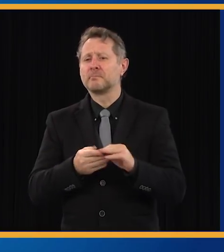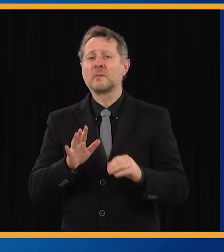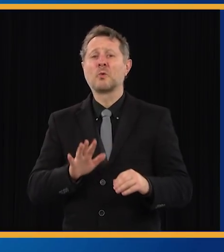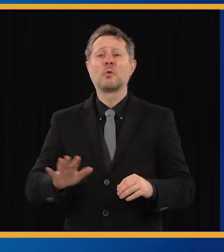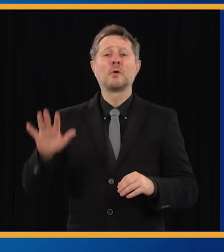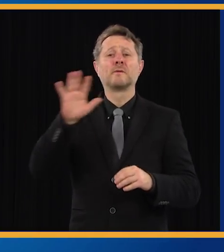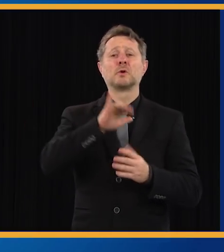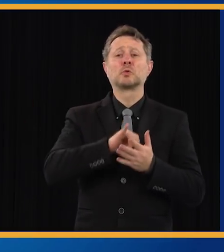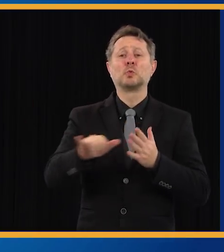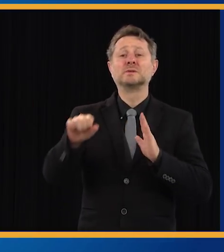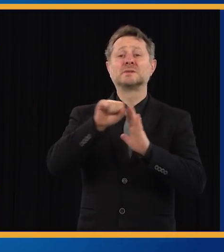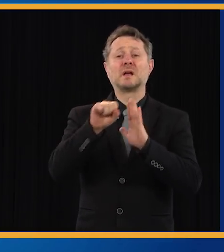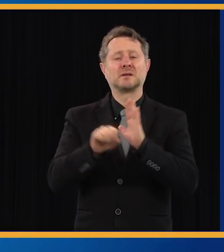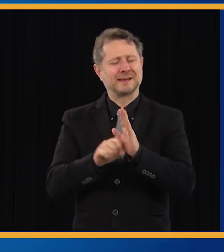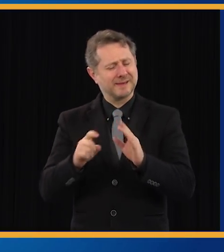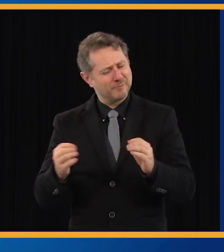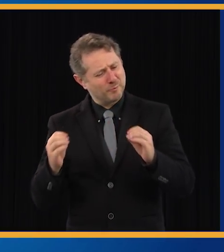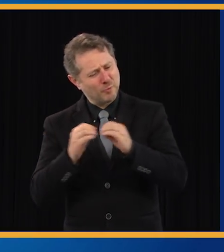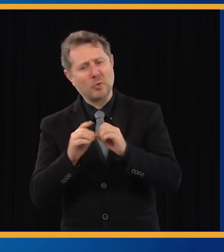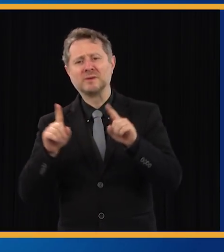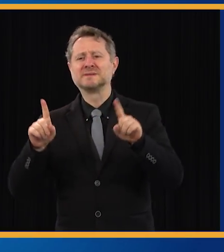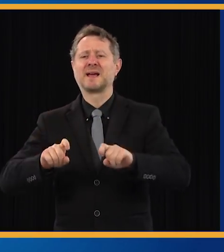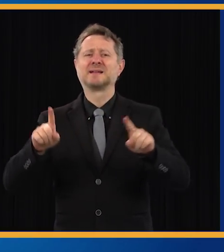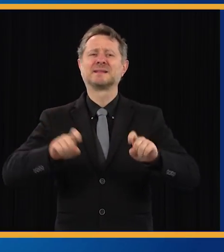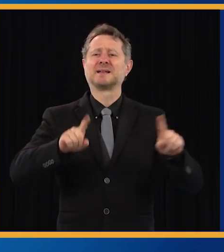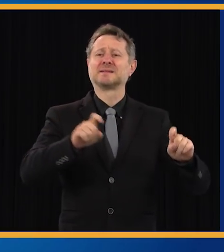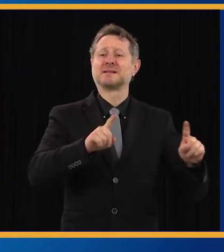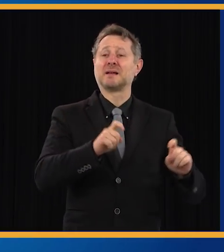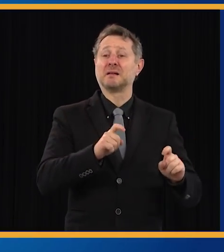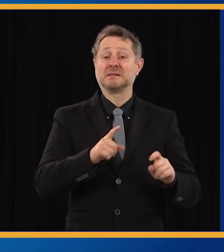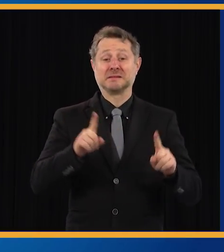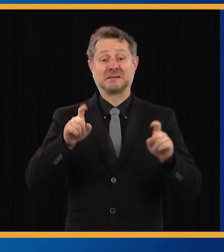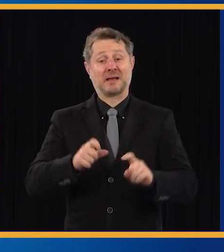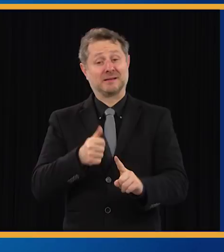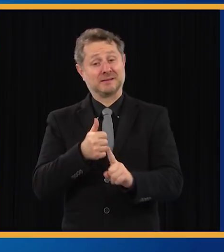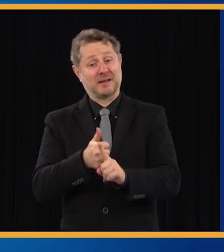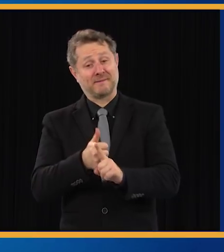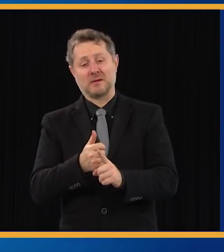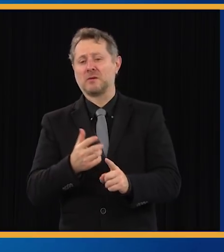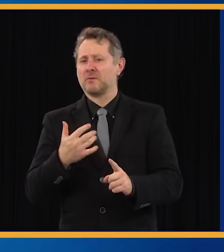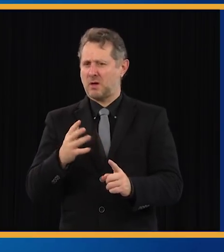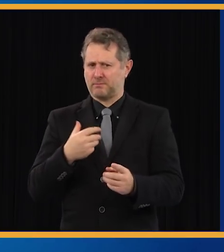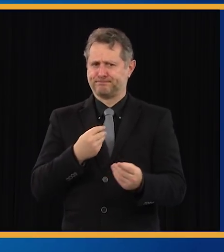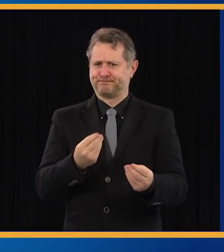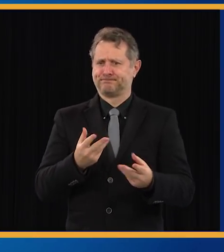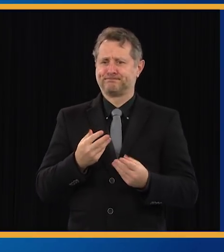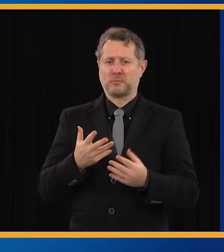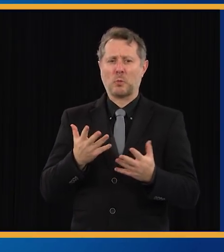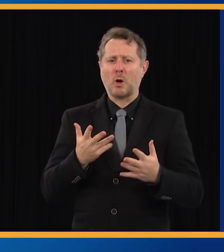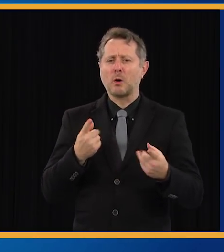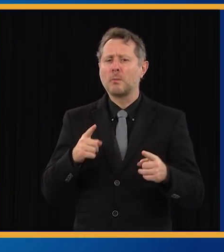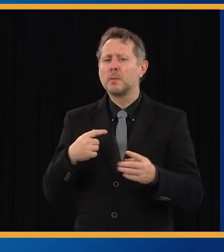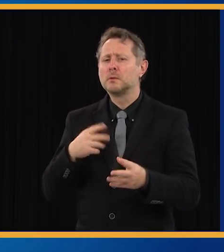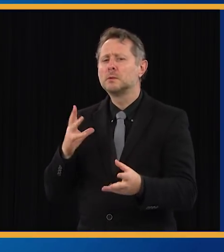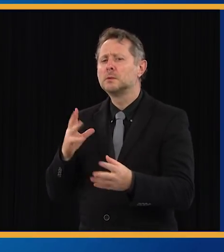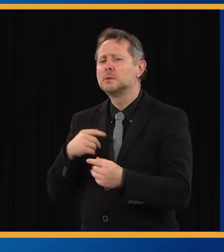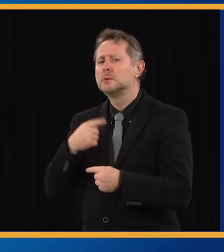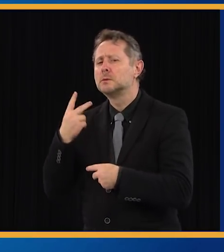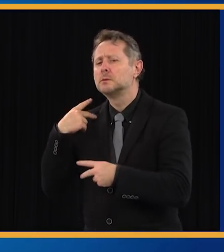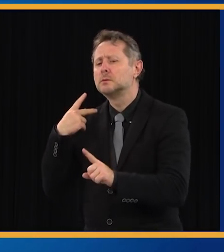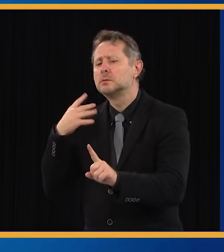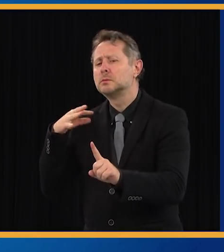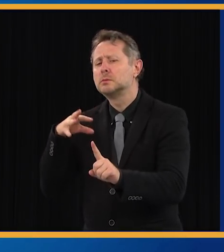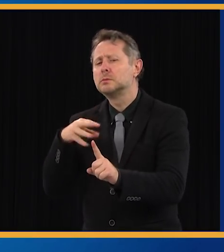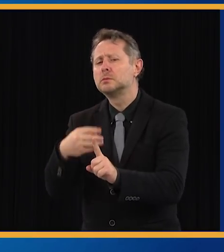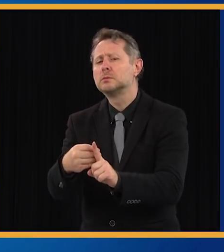on it. The testing tells you where we are, right? And whether the infection rate is going up or